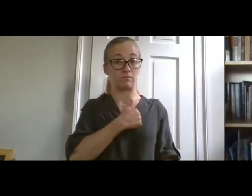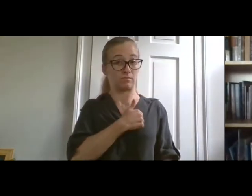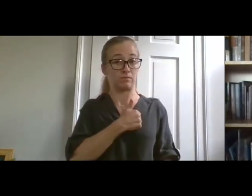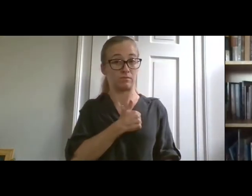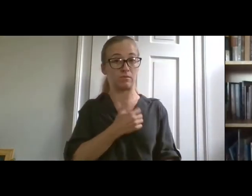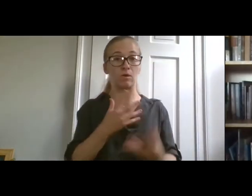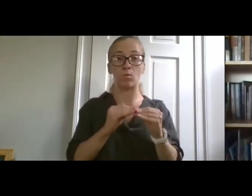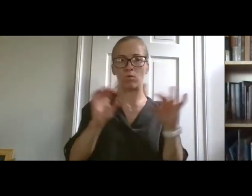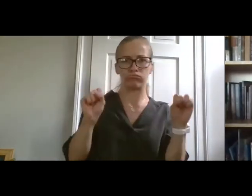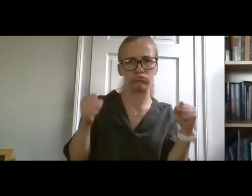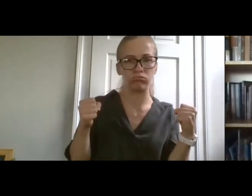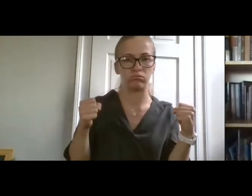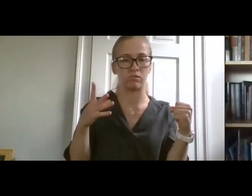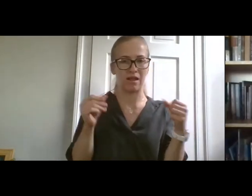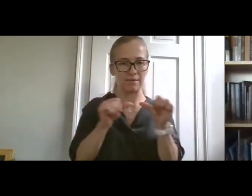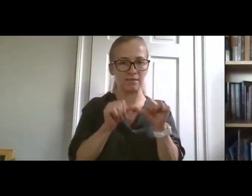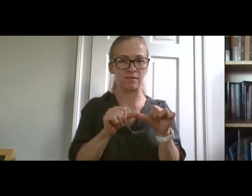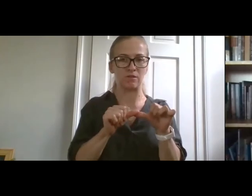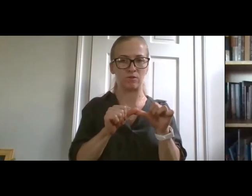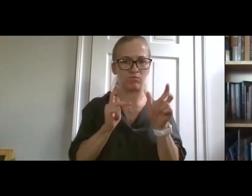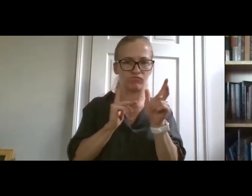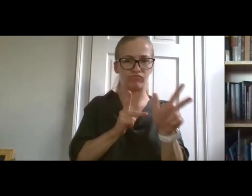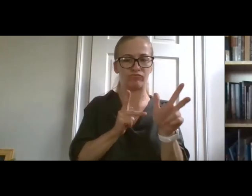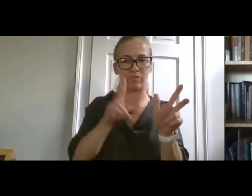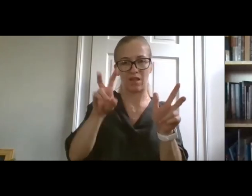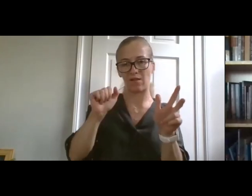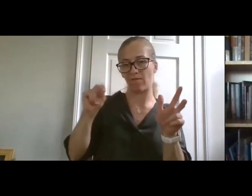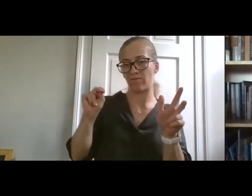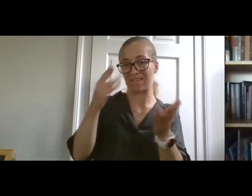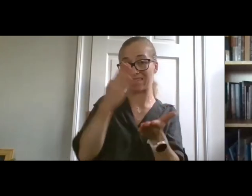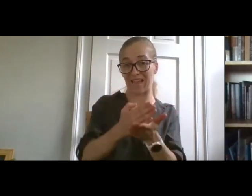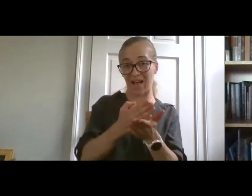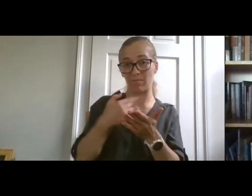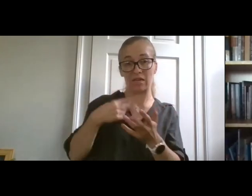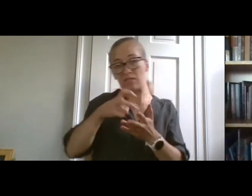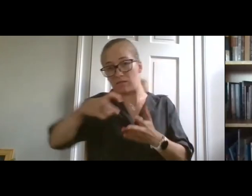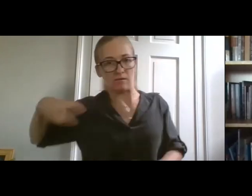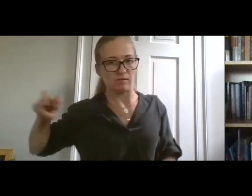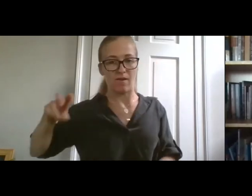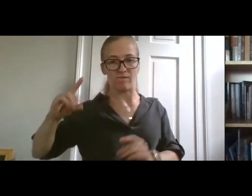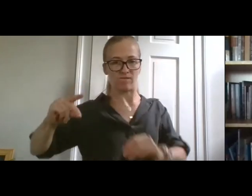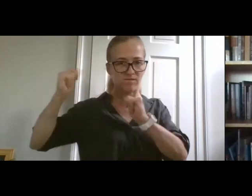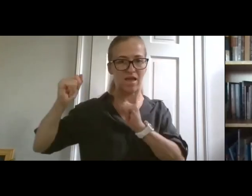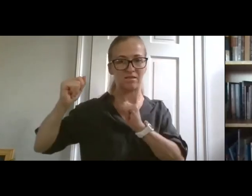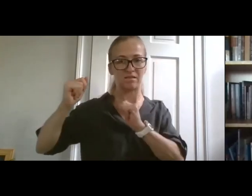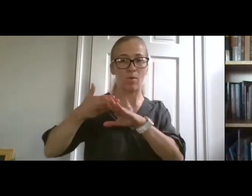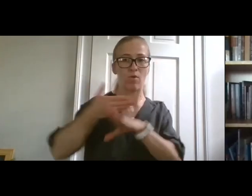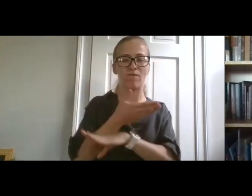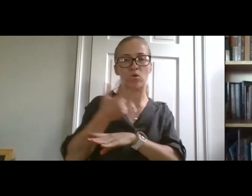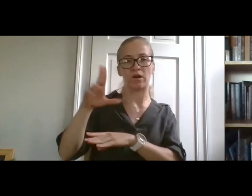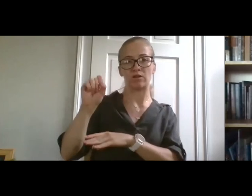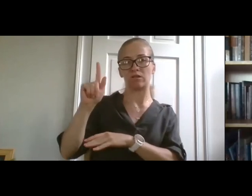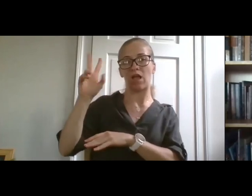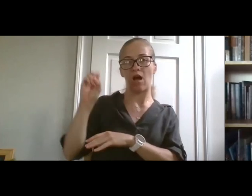More intently, and continued with the procession. When the van ahead of us came to another halt, I scrambled out as fast as the children. Before Gustavo could get out of the car